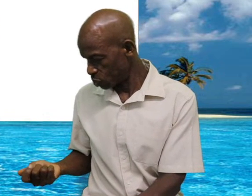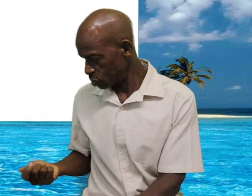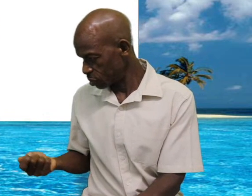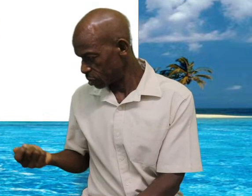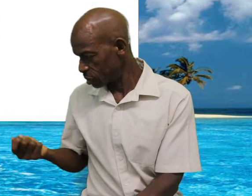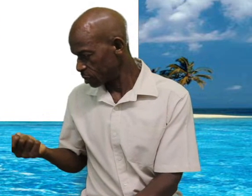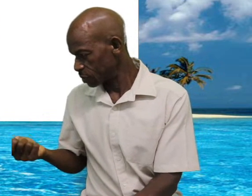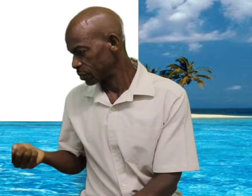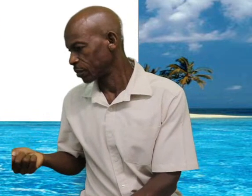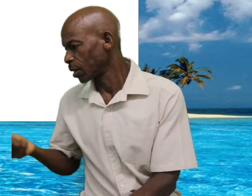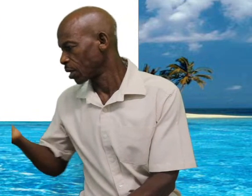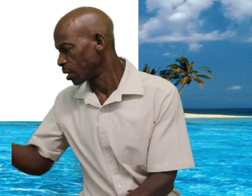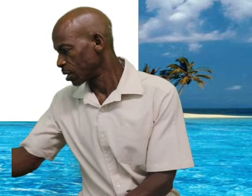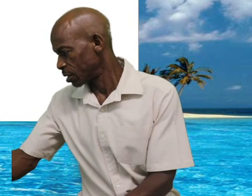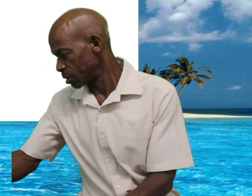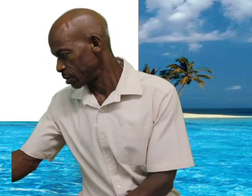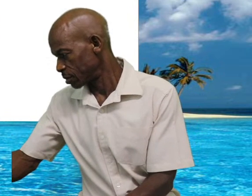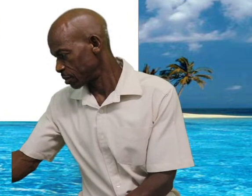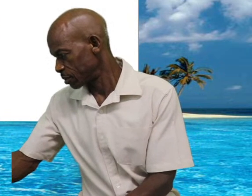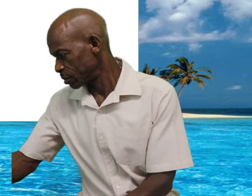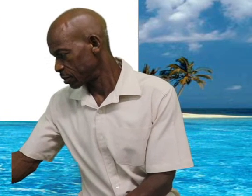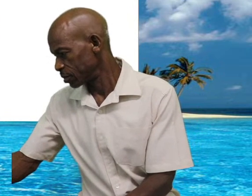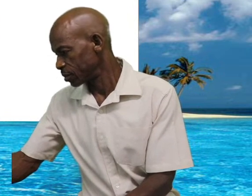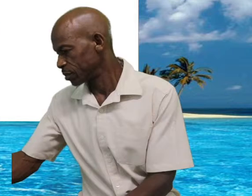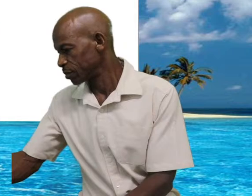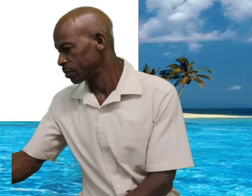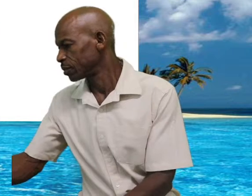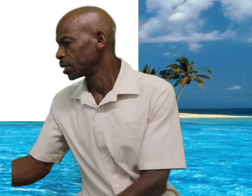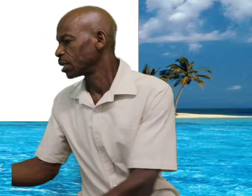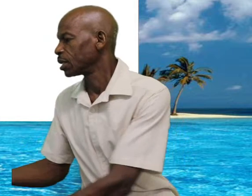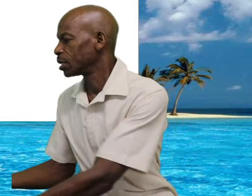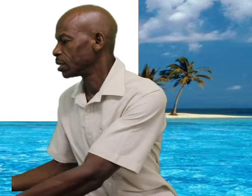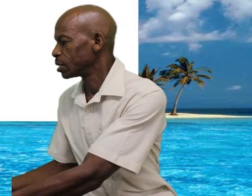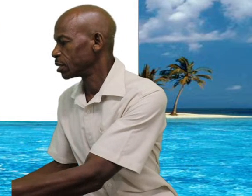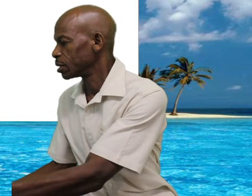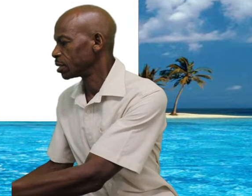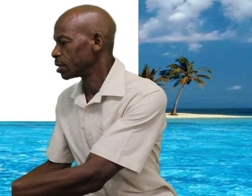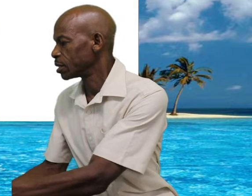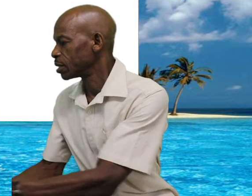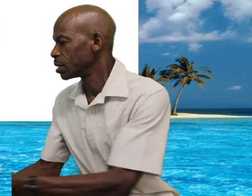So if I buy something, it is owned by me. Right?